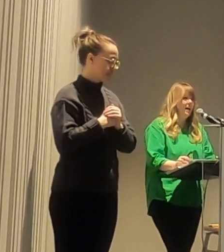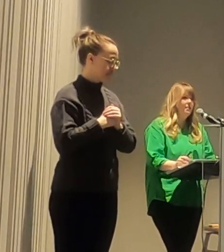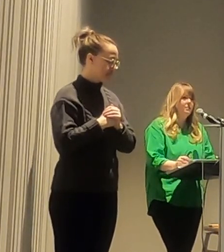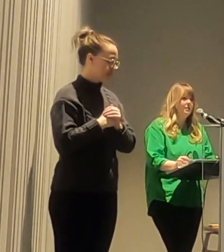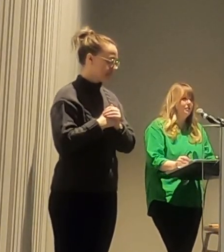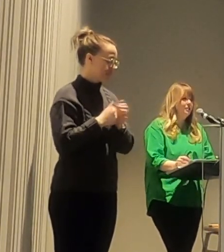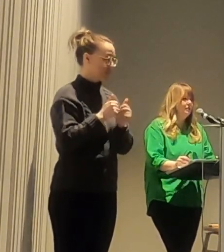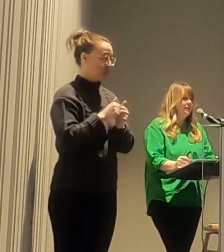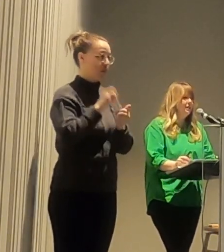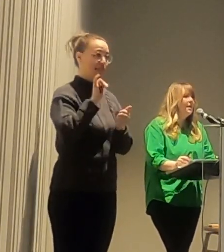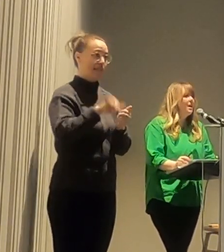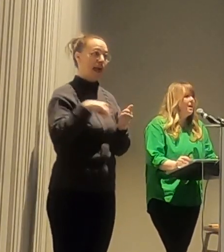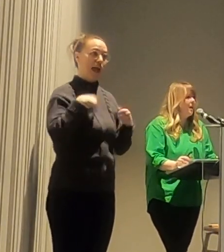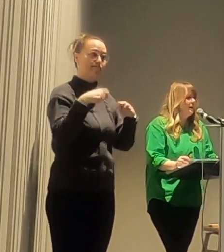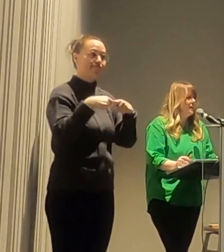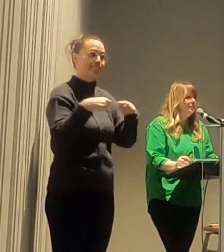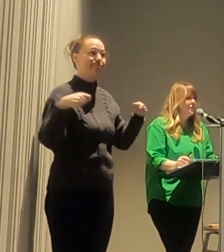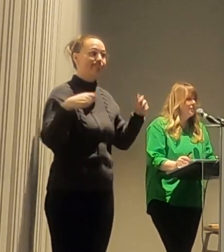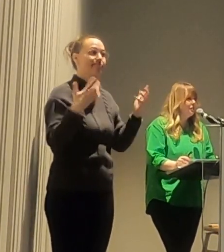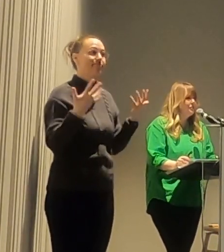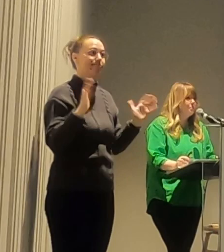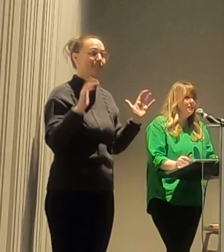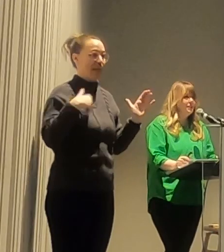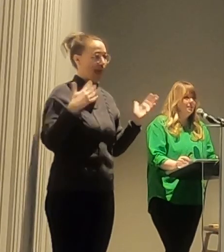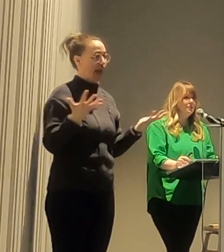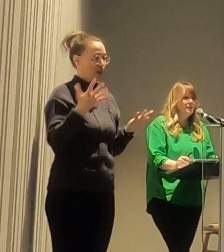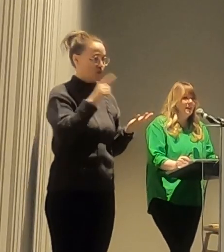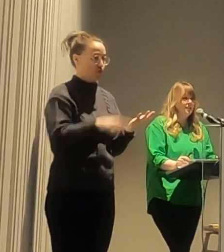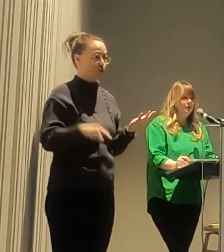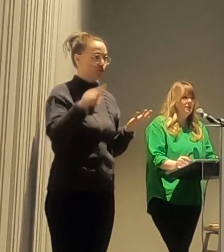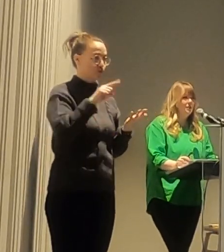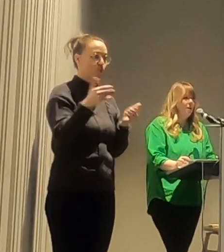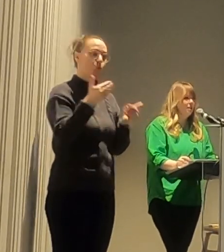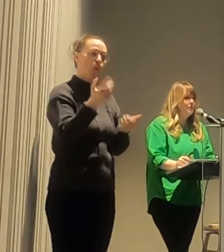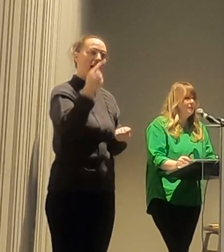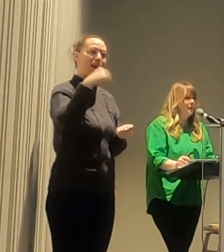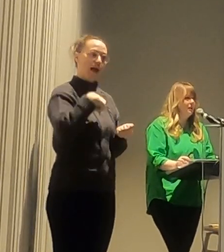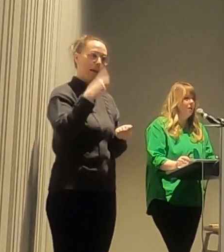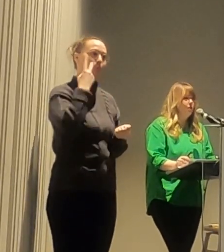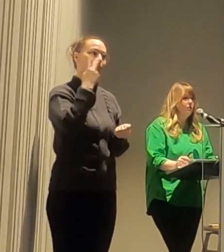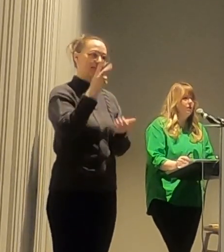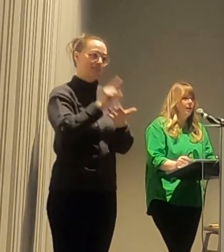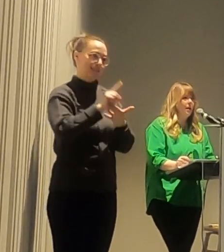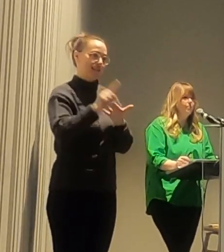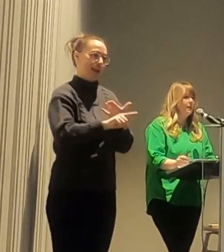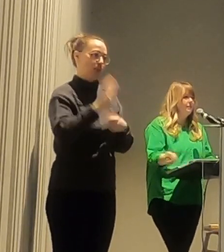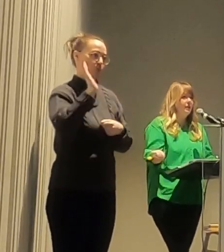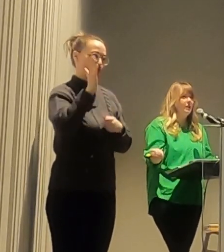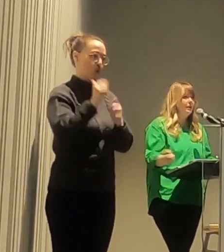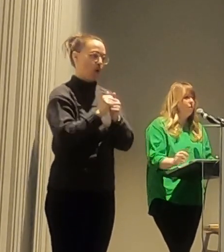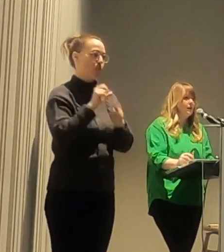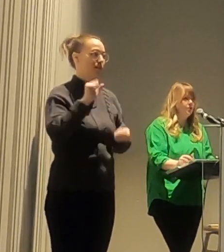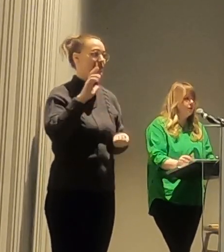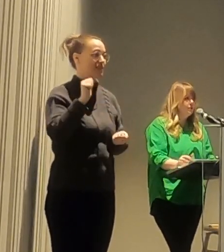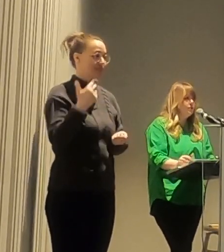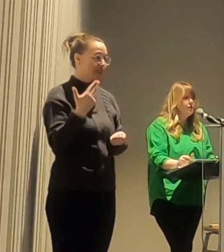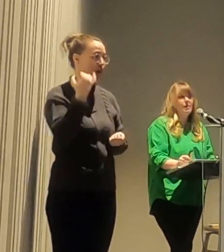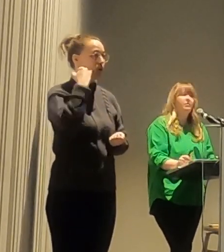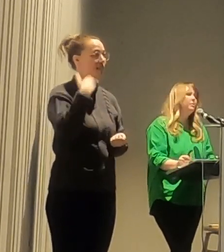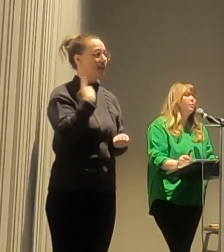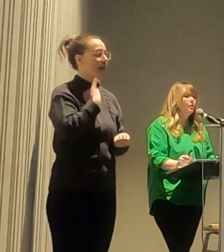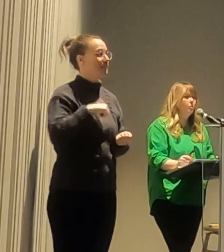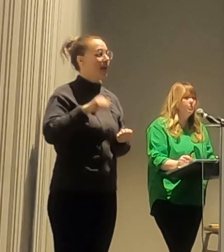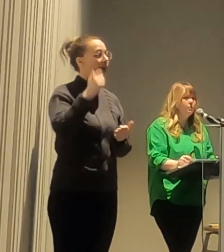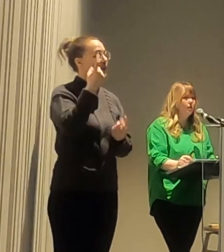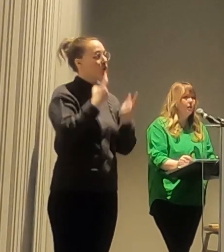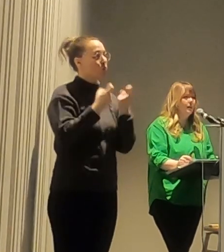And with that, I will conclude and again encourage you to please come see next week's talk with Sarah Cohn. And if there are any questions